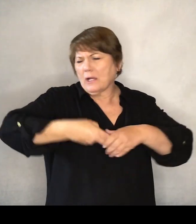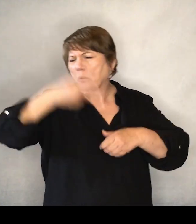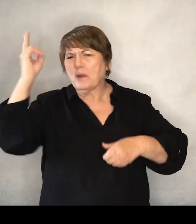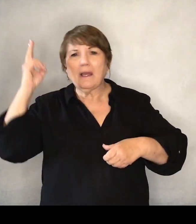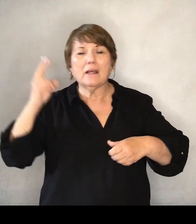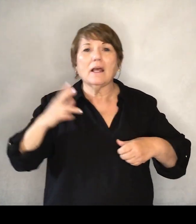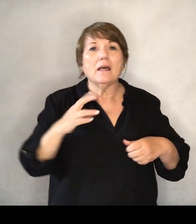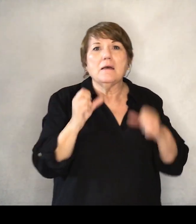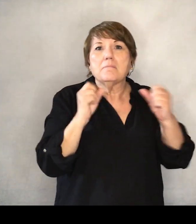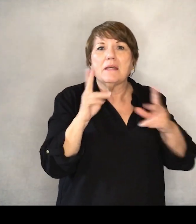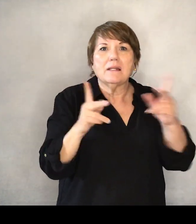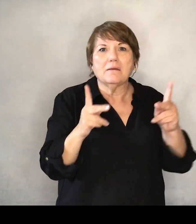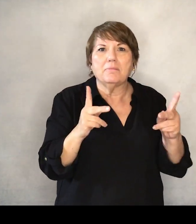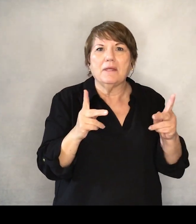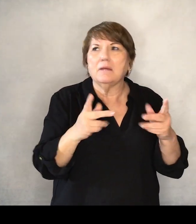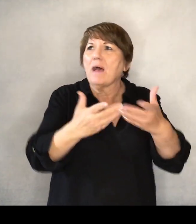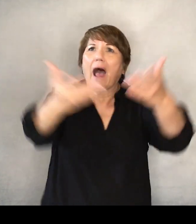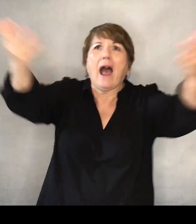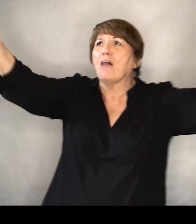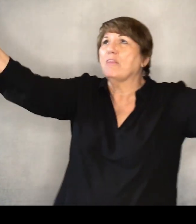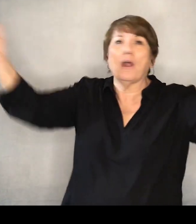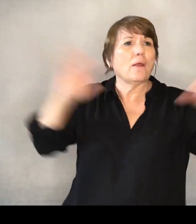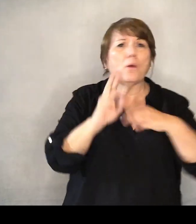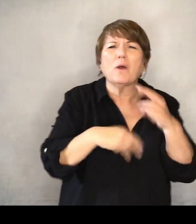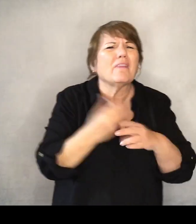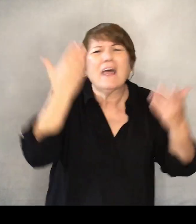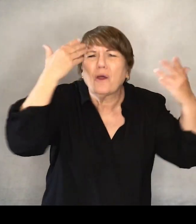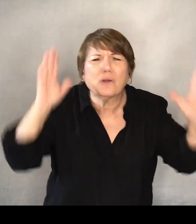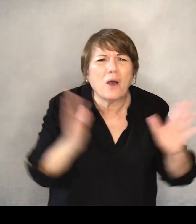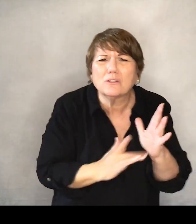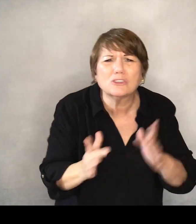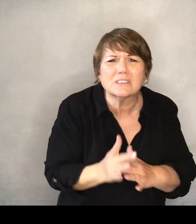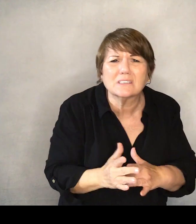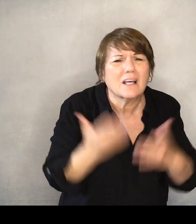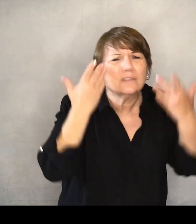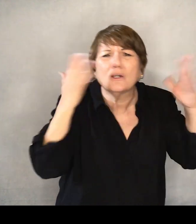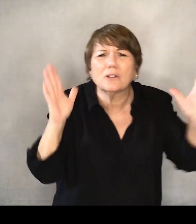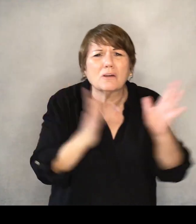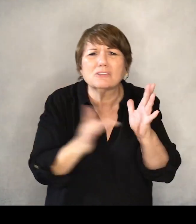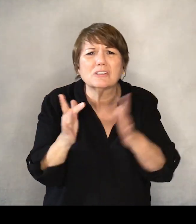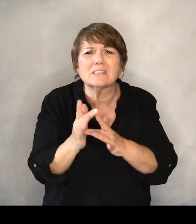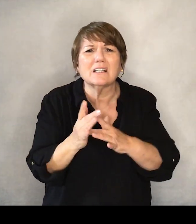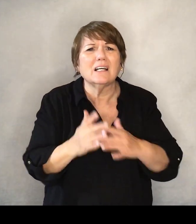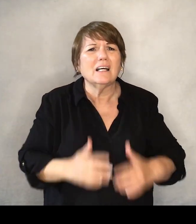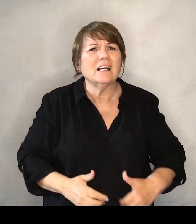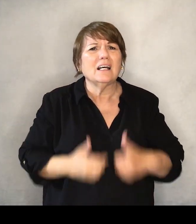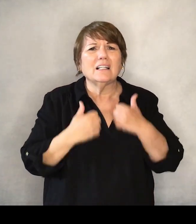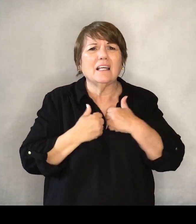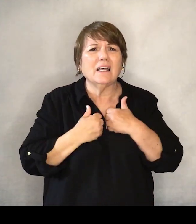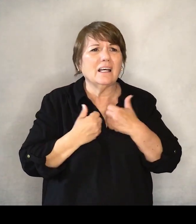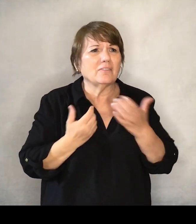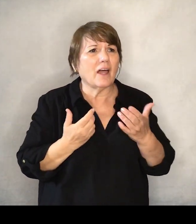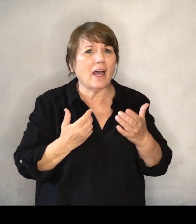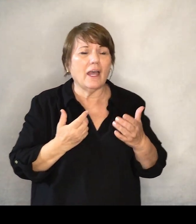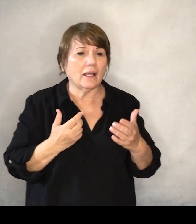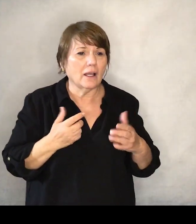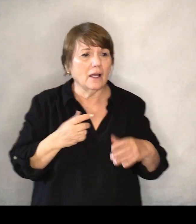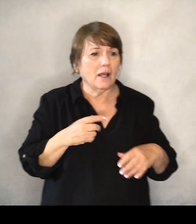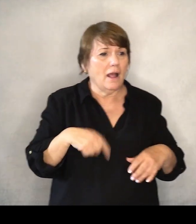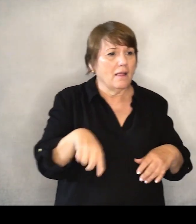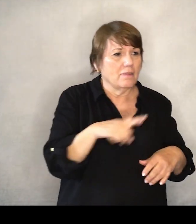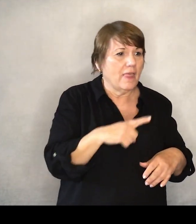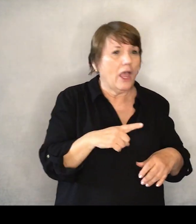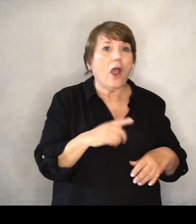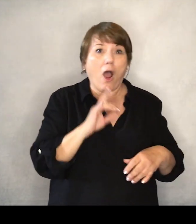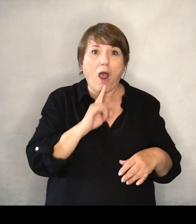people outside there who don't know about Jesus, who are living with one foot in the spiritual